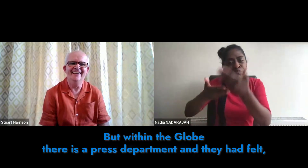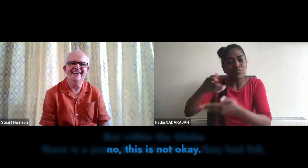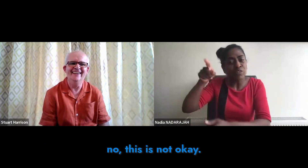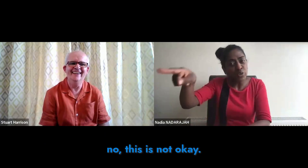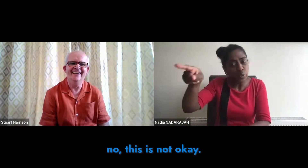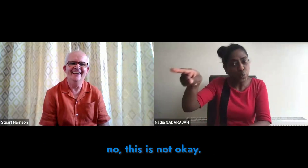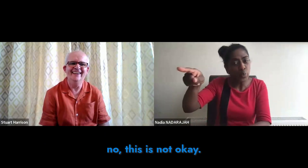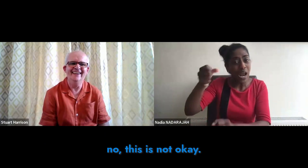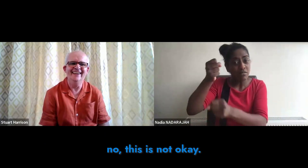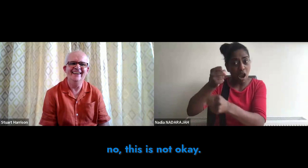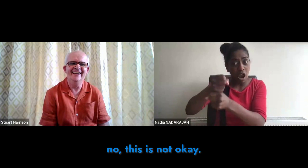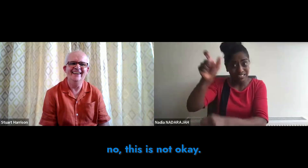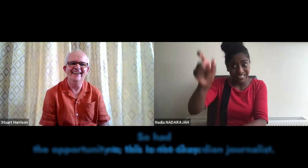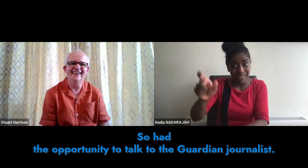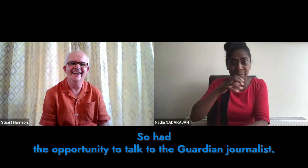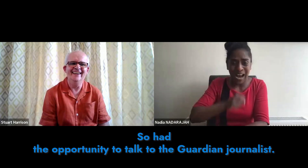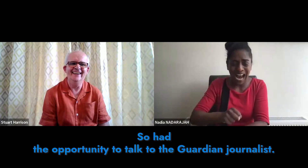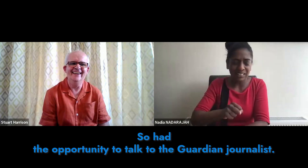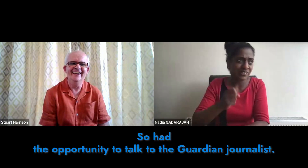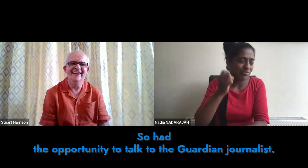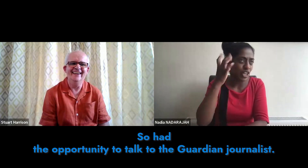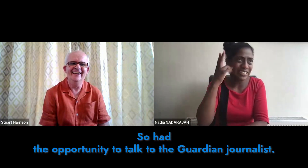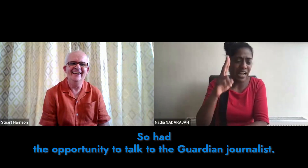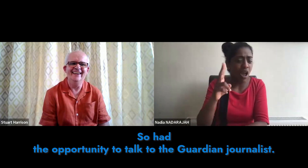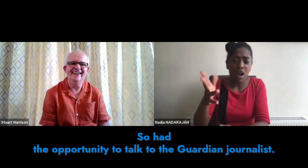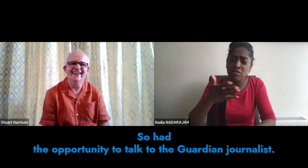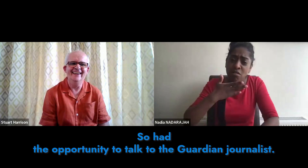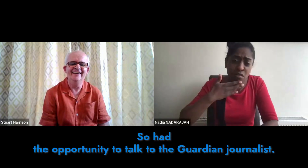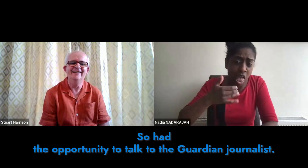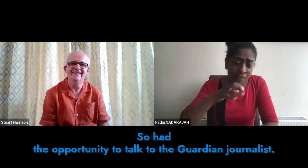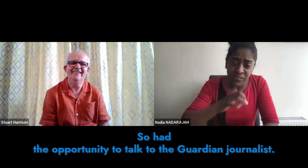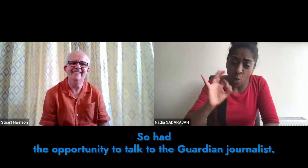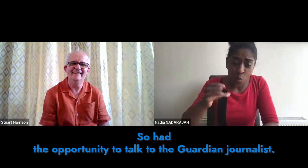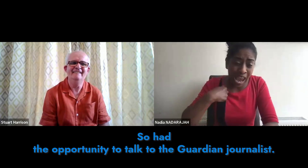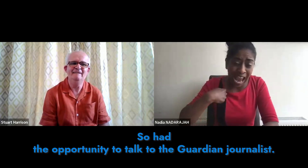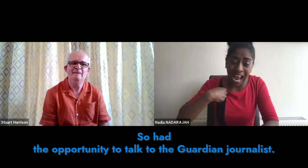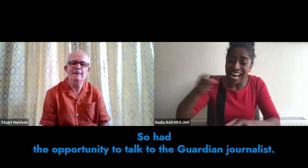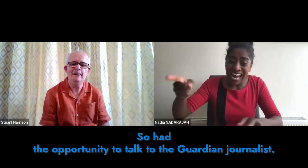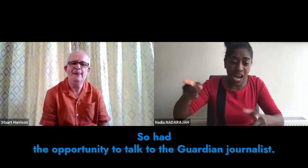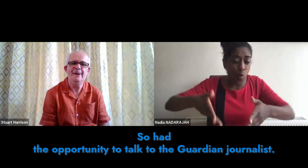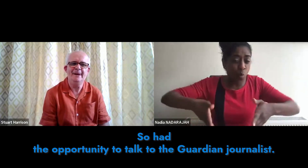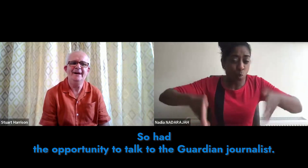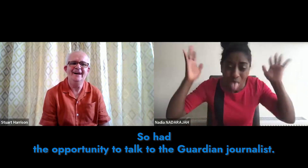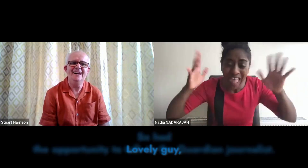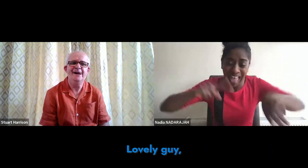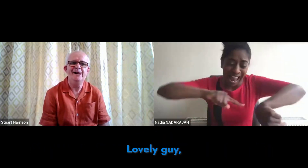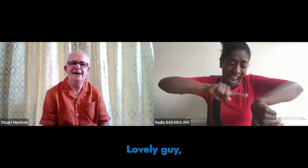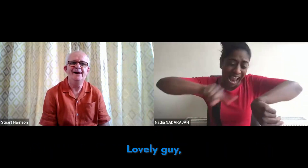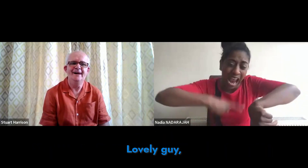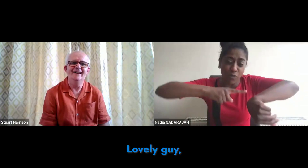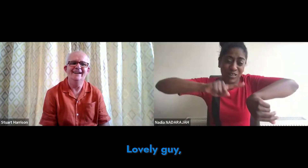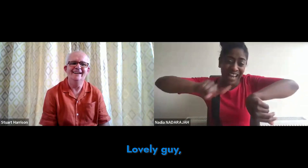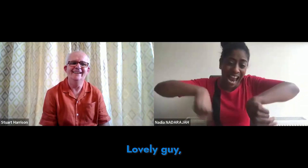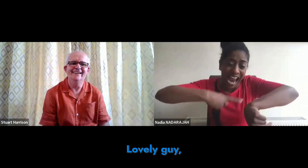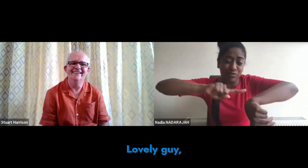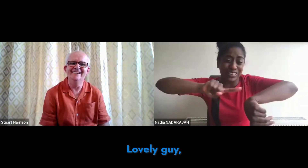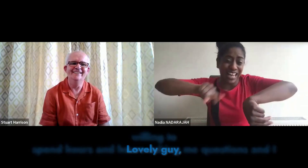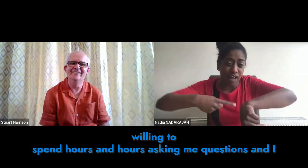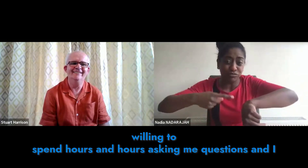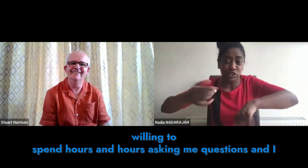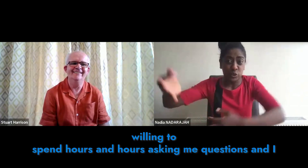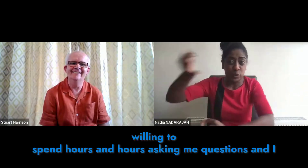felt, no, this is not okay. So had the opportunity to talk to the Guardian journalist, lovely